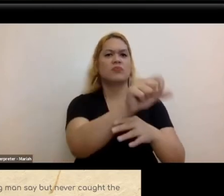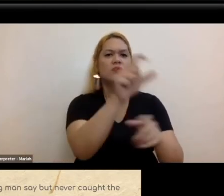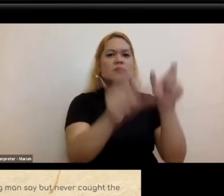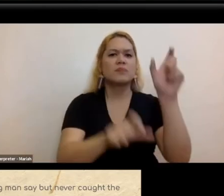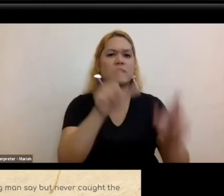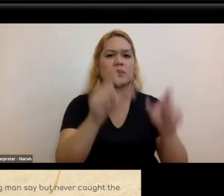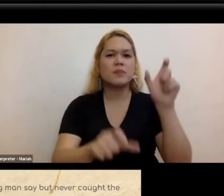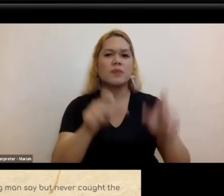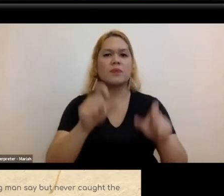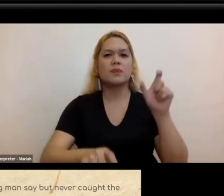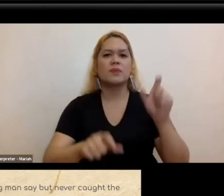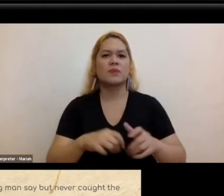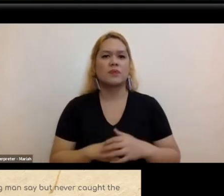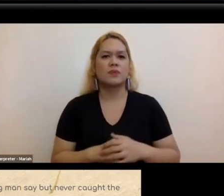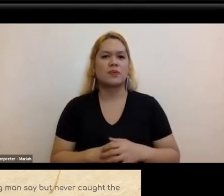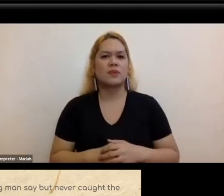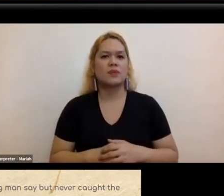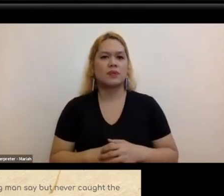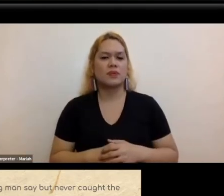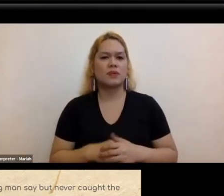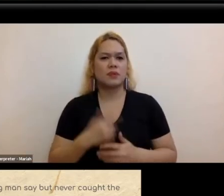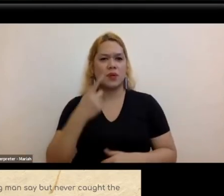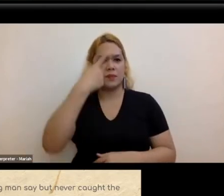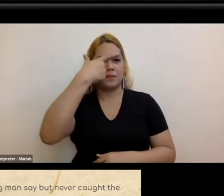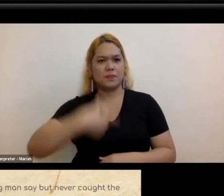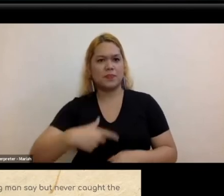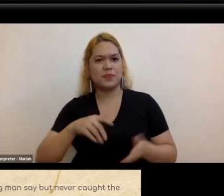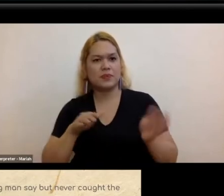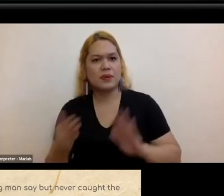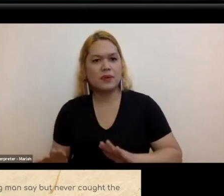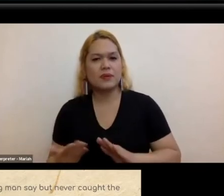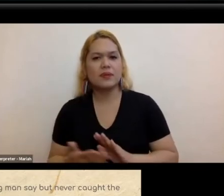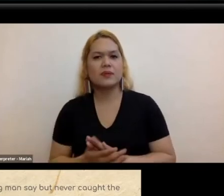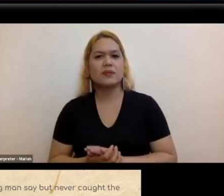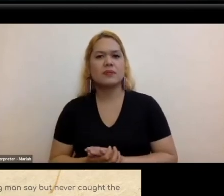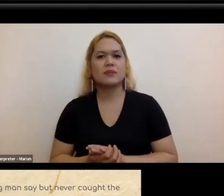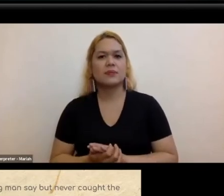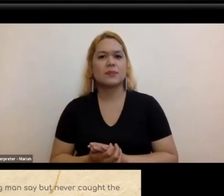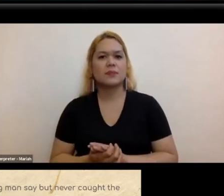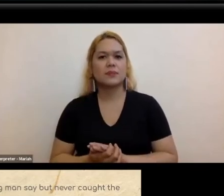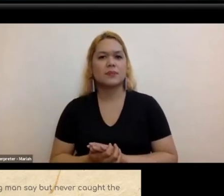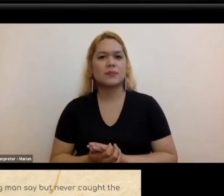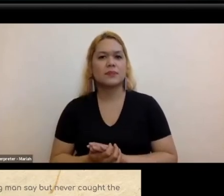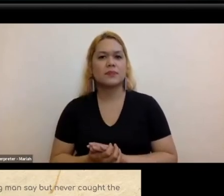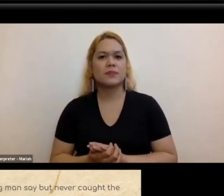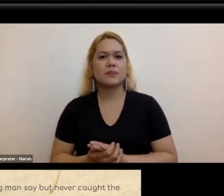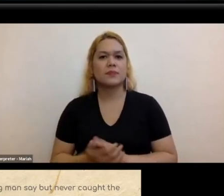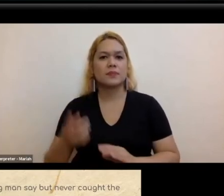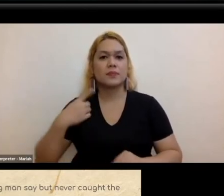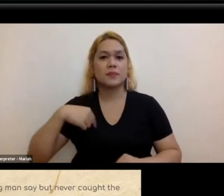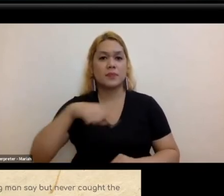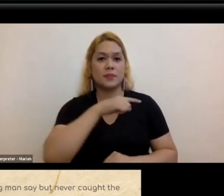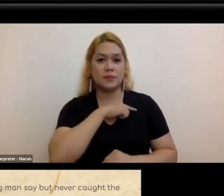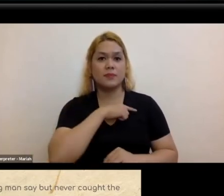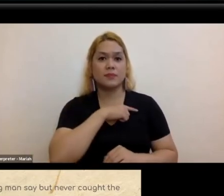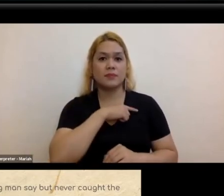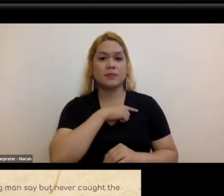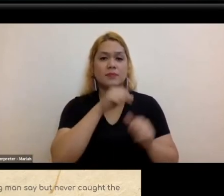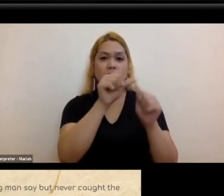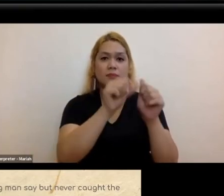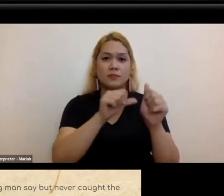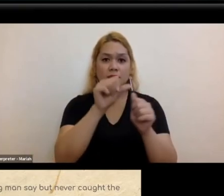sentence. Deeply involved with each of our dying, the stories revived in each of our